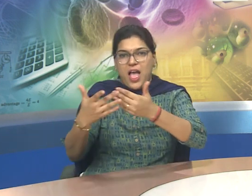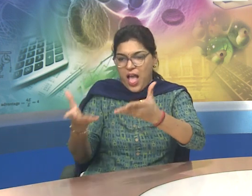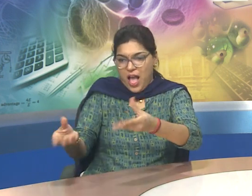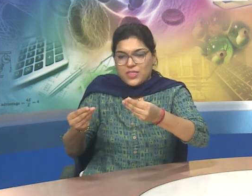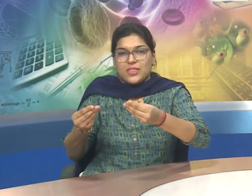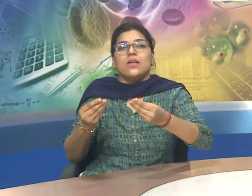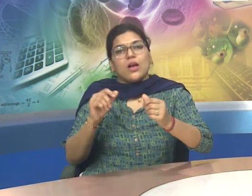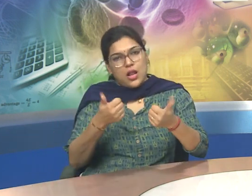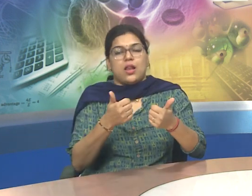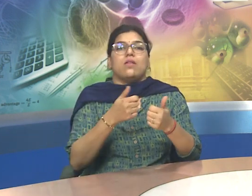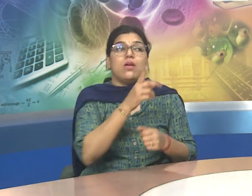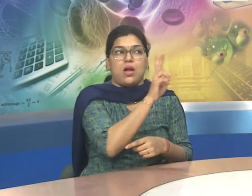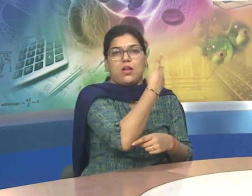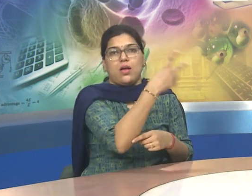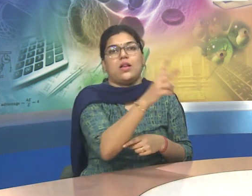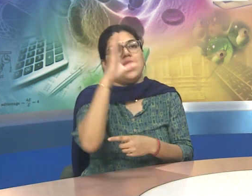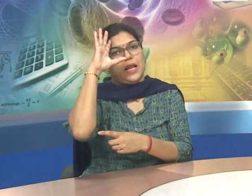copy. When we take a printout of the